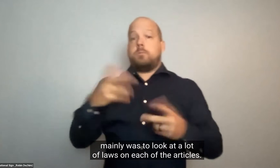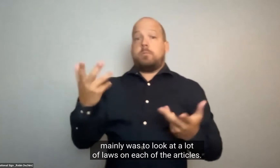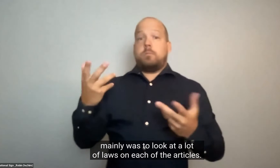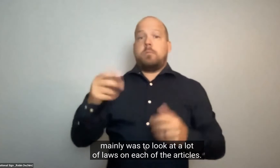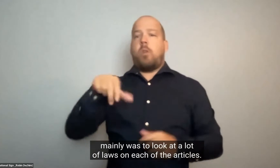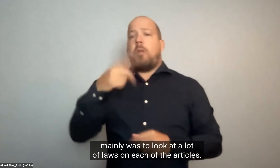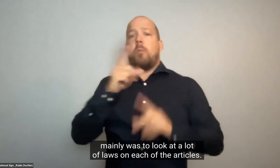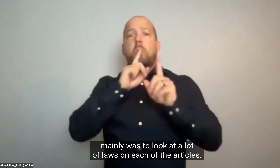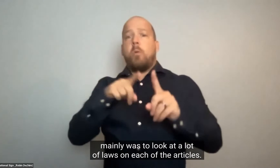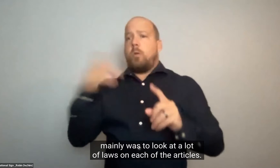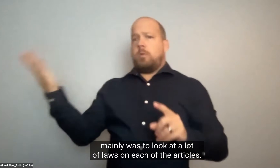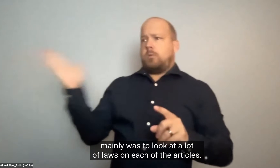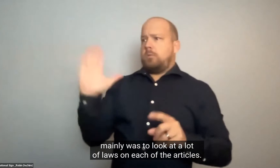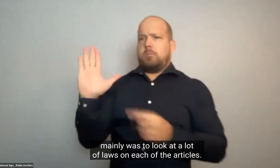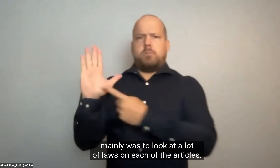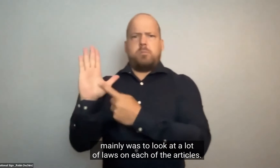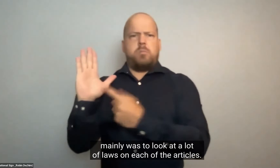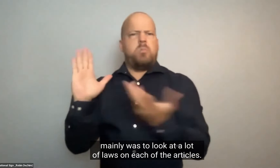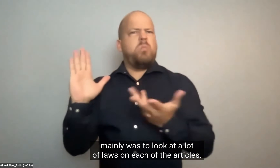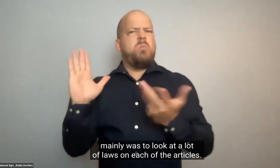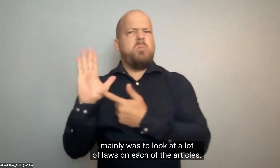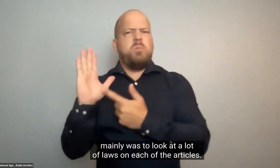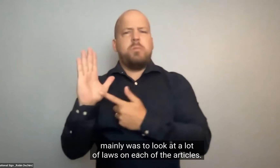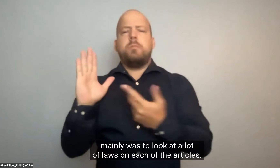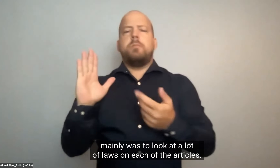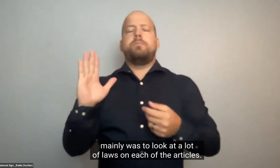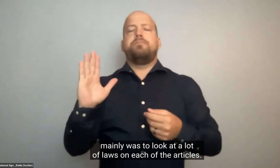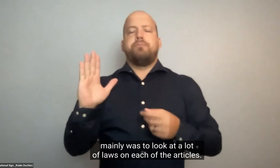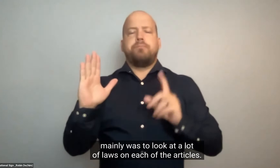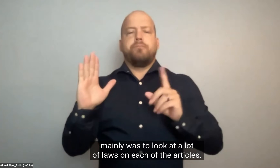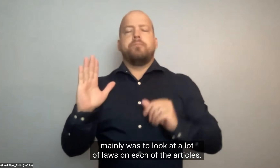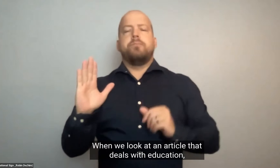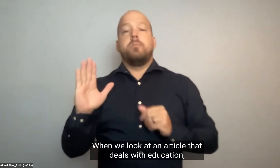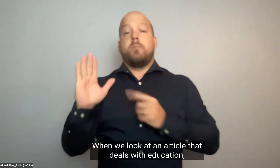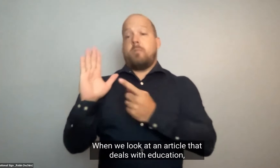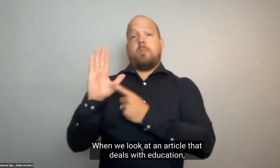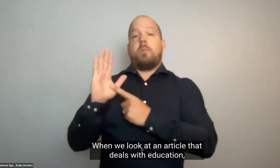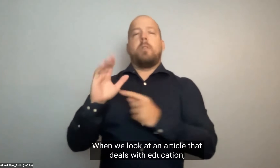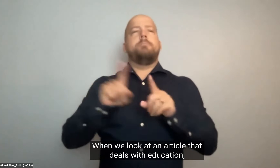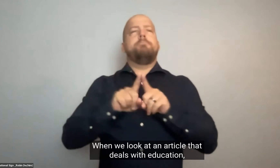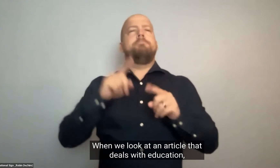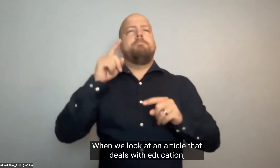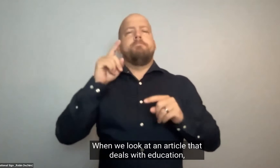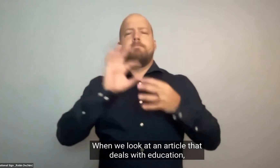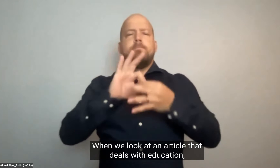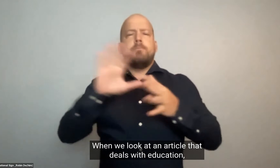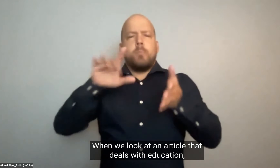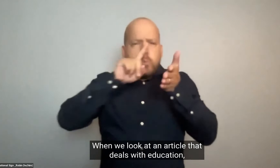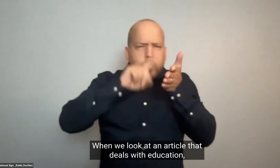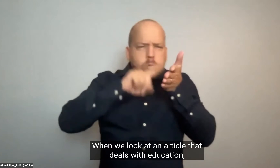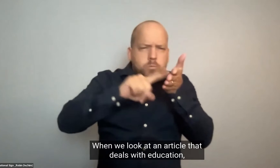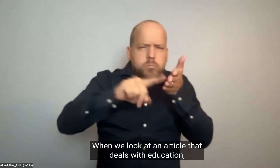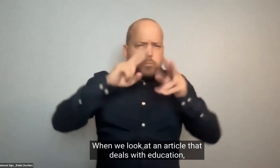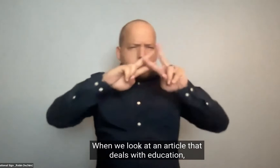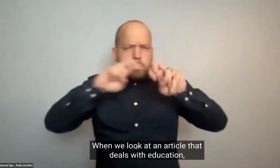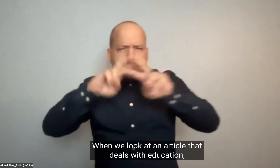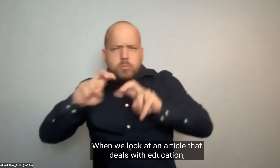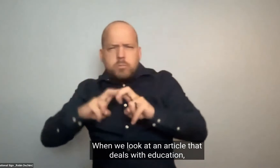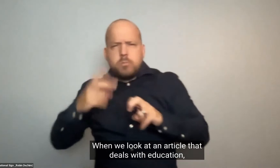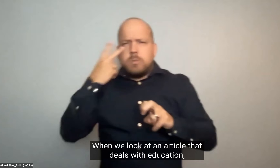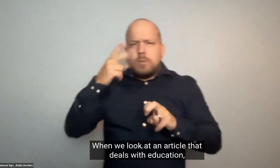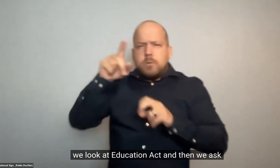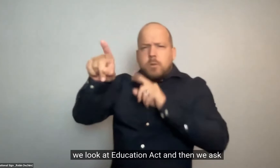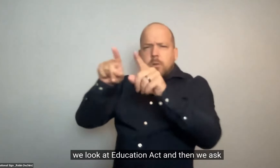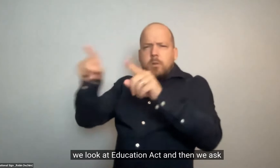at a lot of laws on each of the articles. When we look at an article which deals